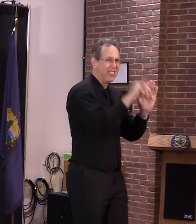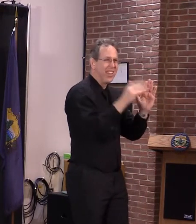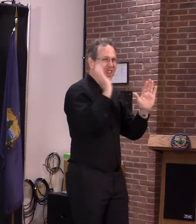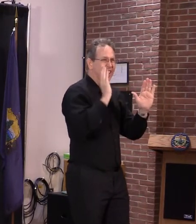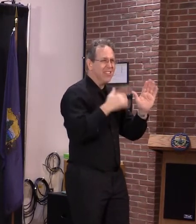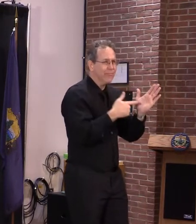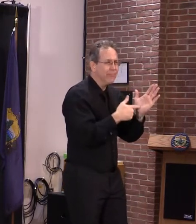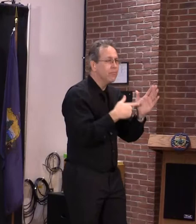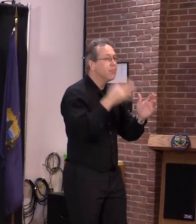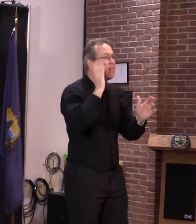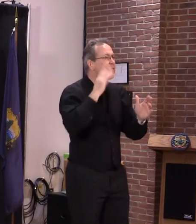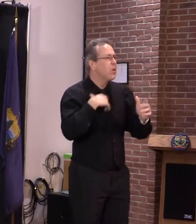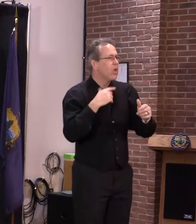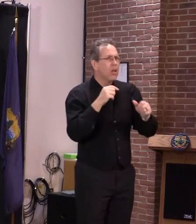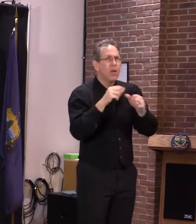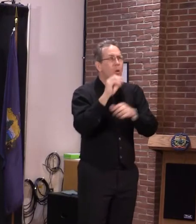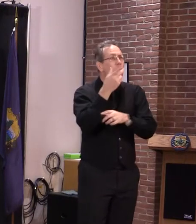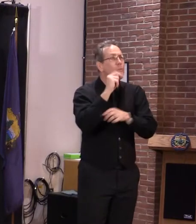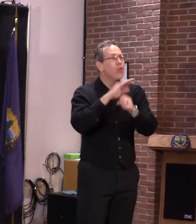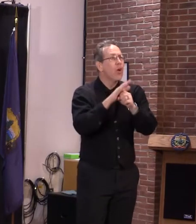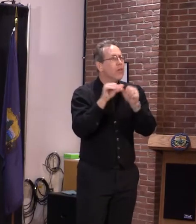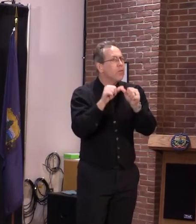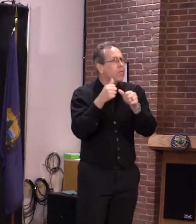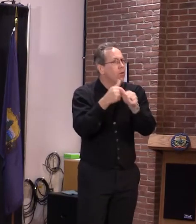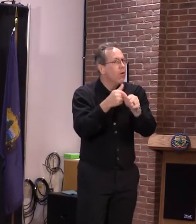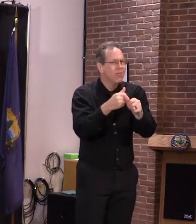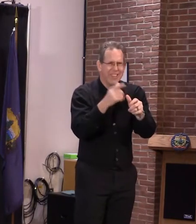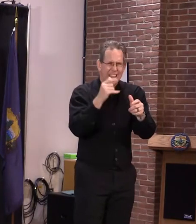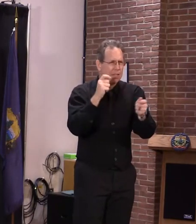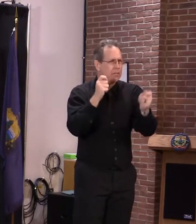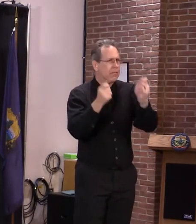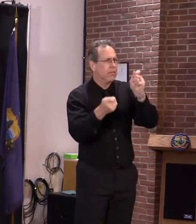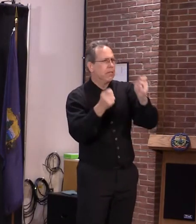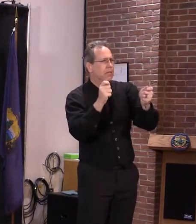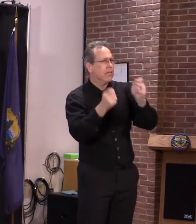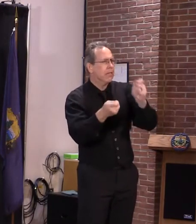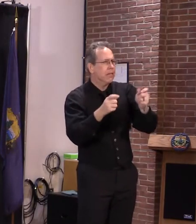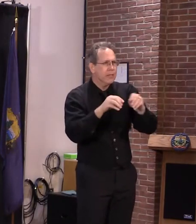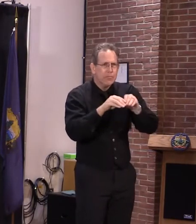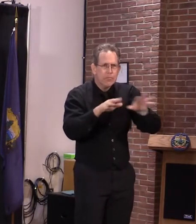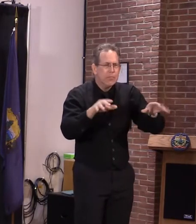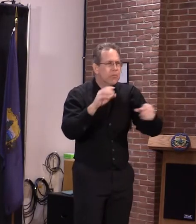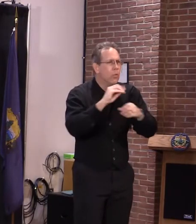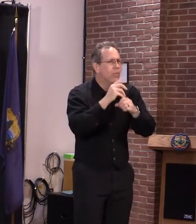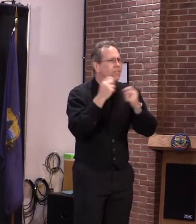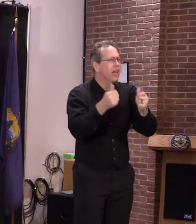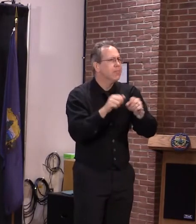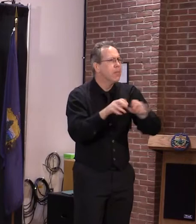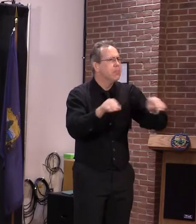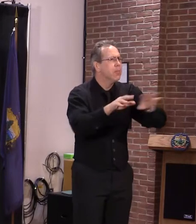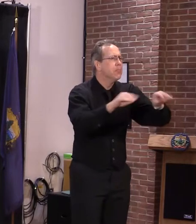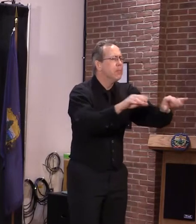work with Omicron, which is more infectious and transmits more rapidly. We saw